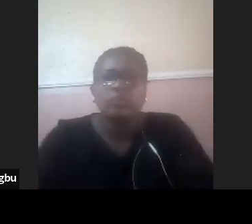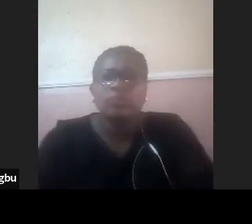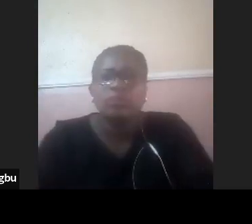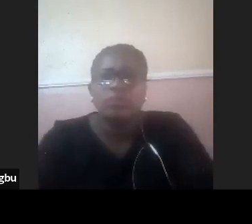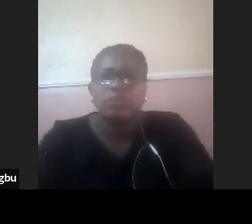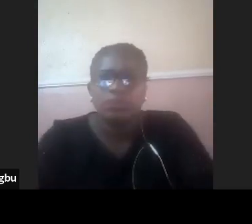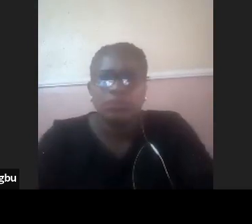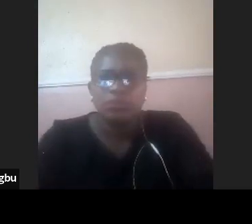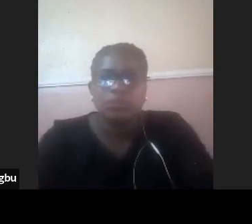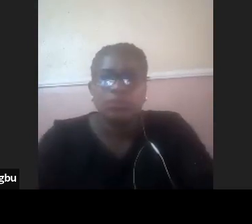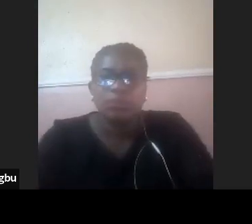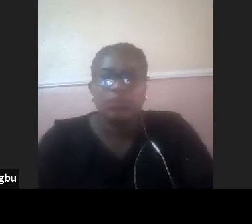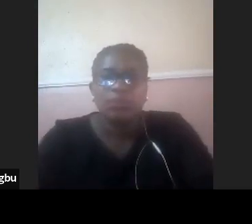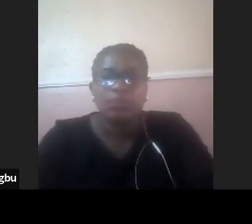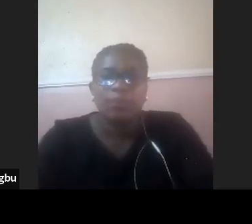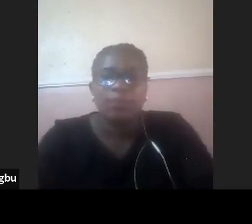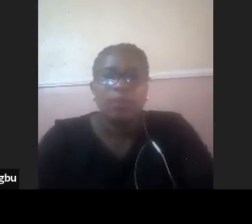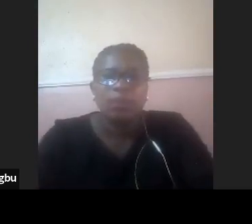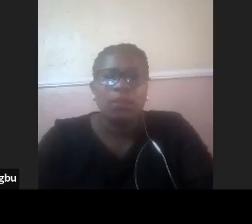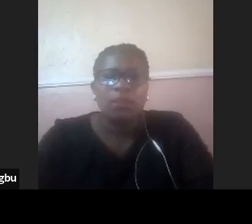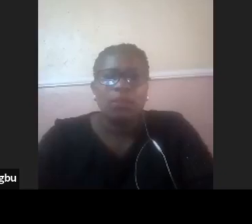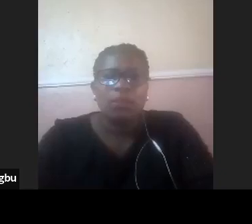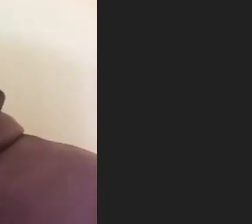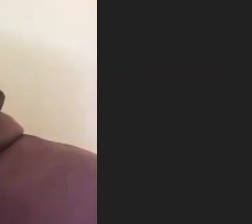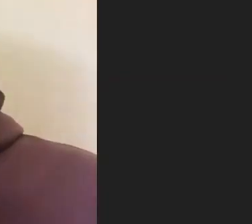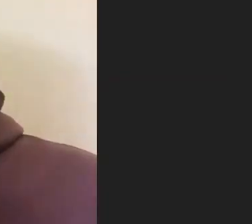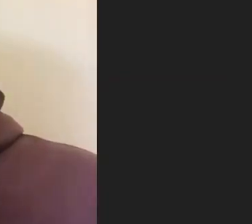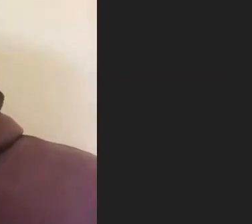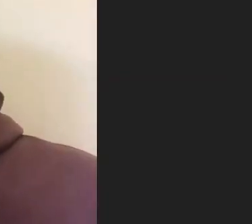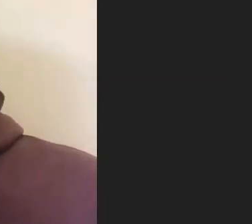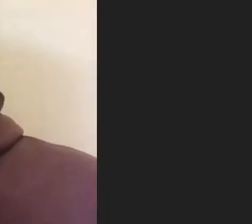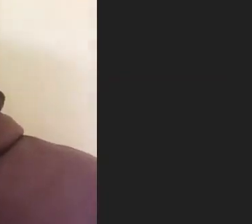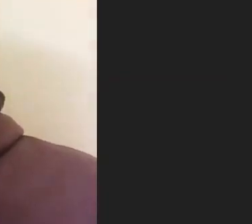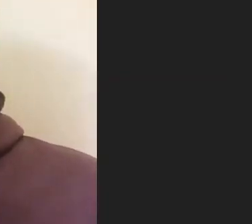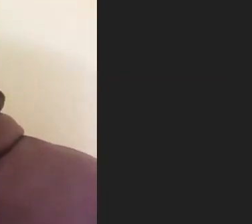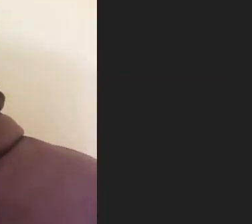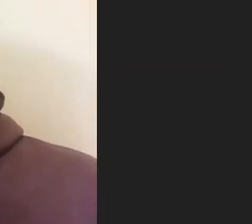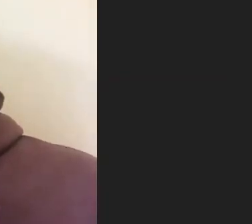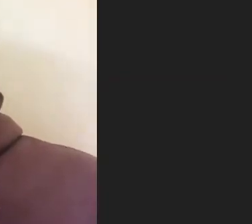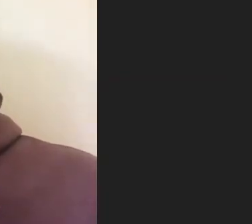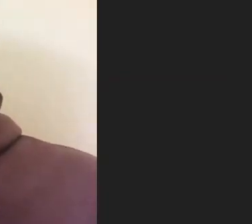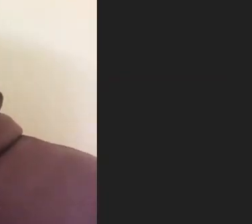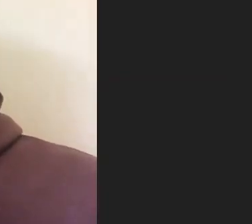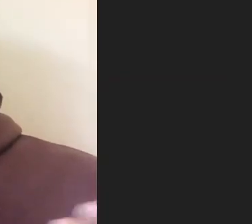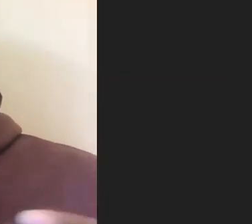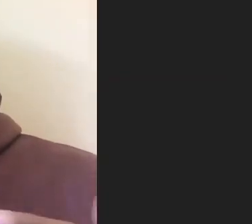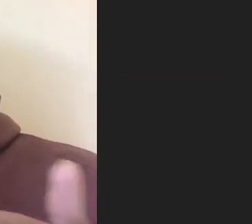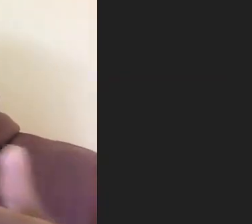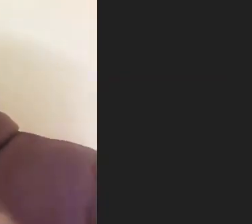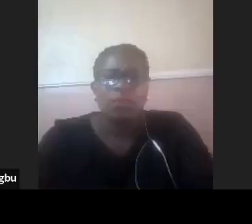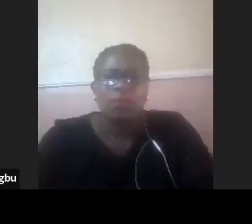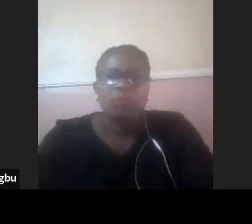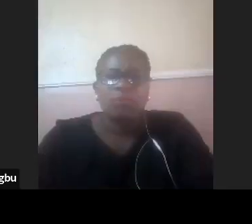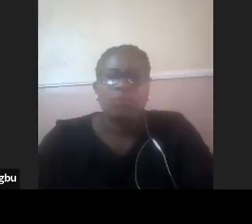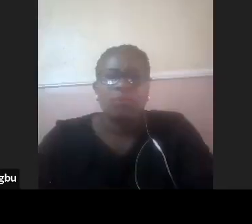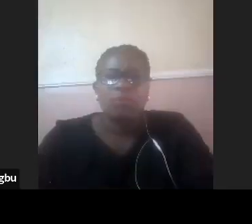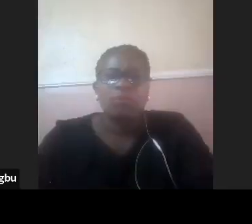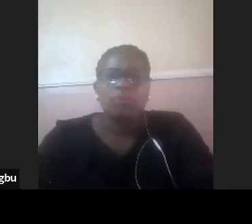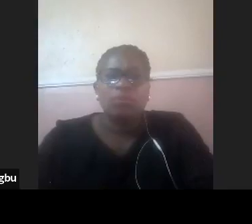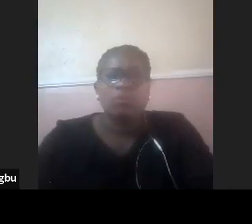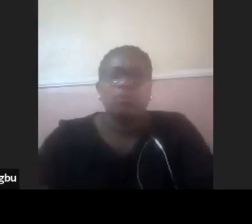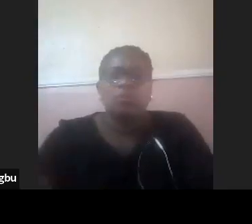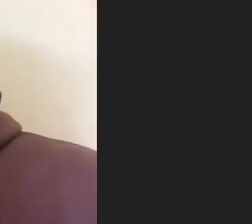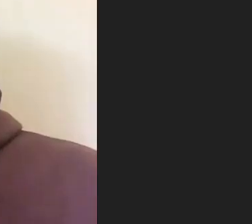line with, so let me read what I wrote. With the above mentioned interventions, I expect an overall improvement in cardiovascular